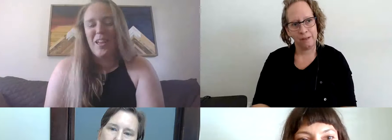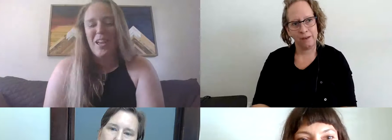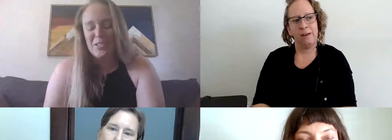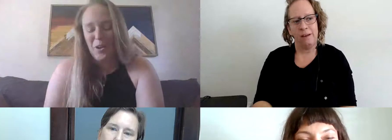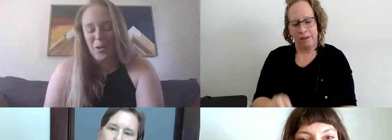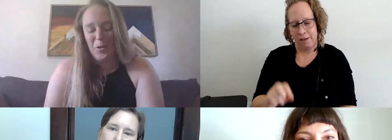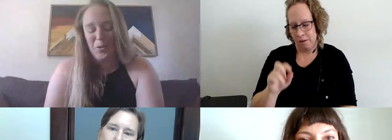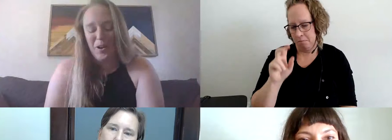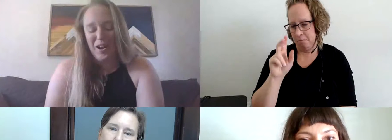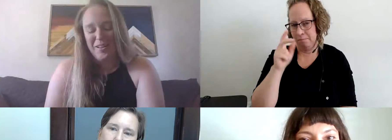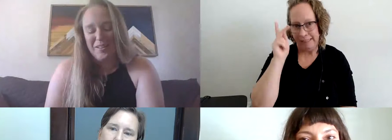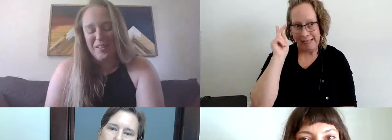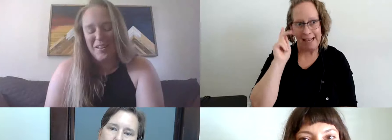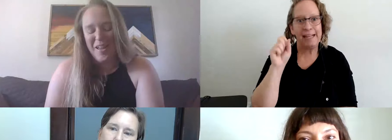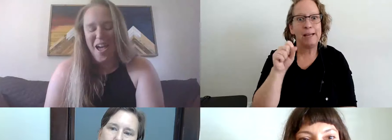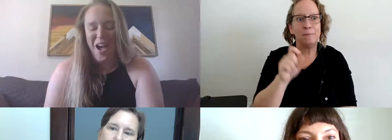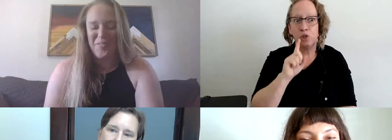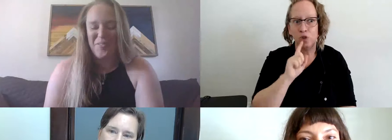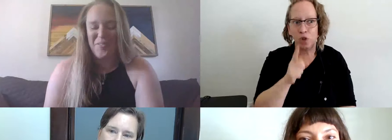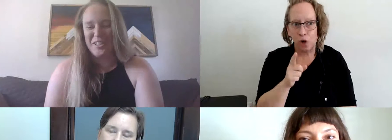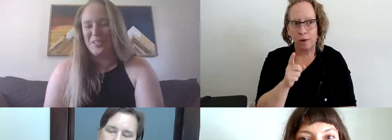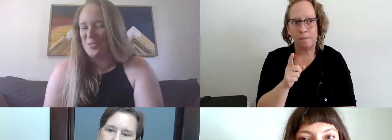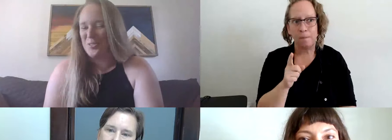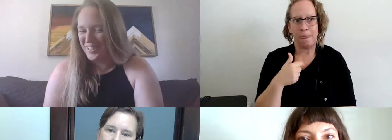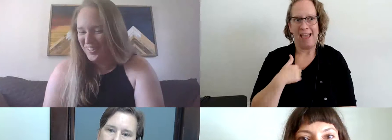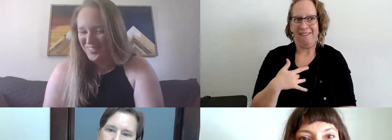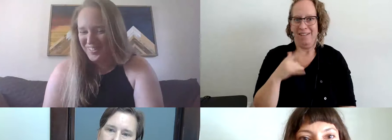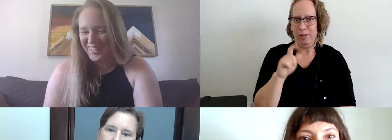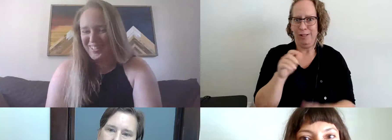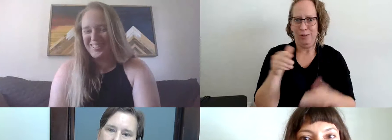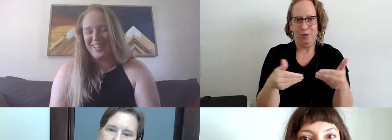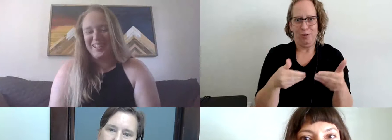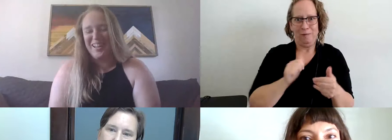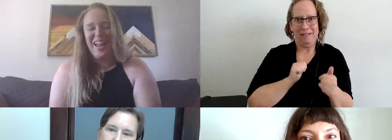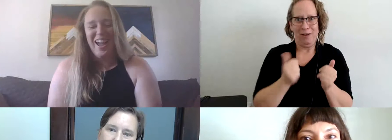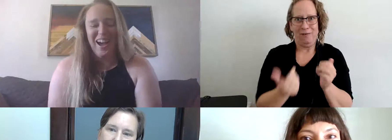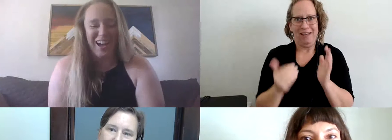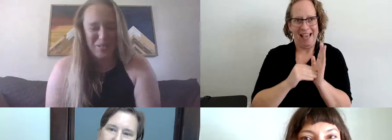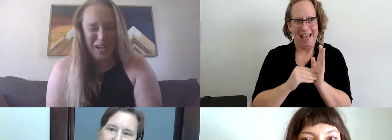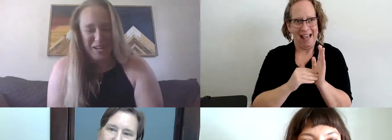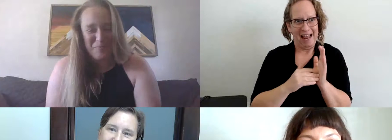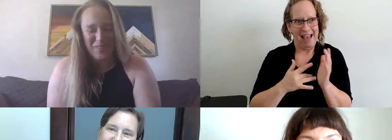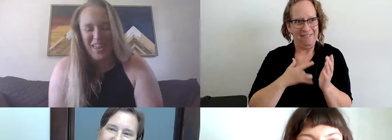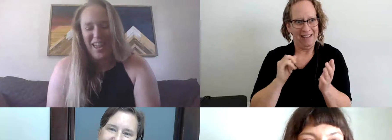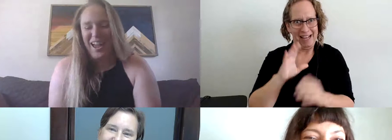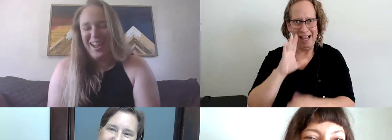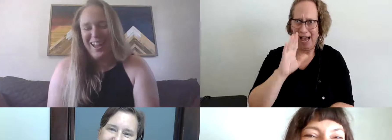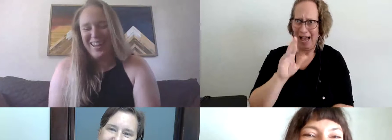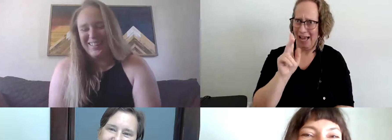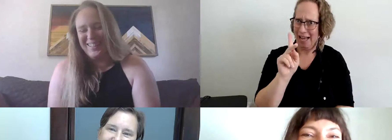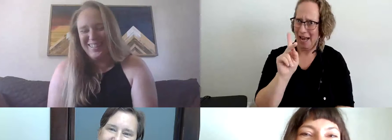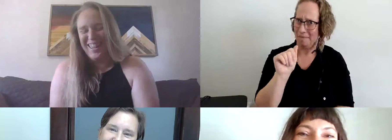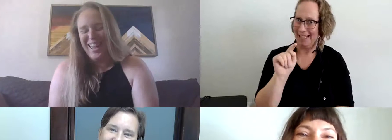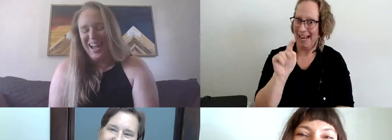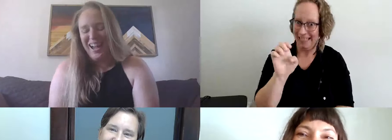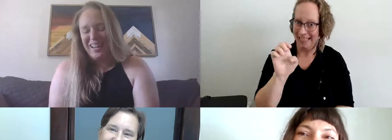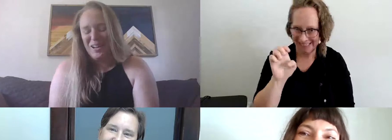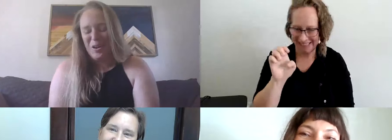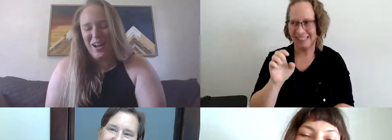Sure. So I feel the need to introduce myself all over again. It's like, hi, I'm Katie,